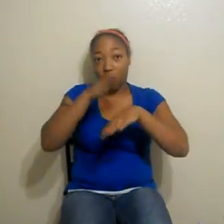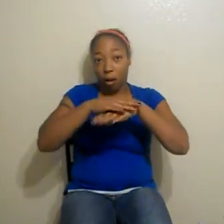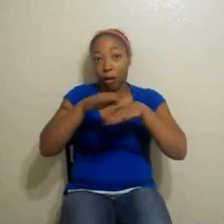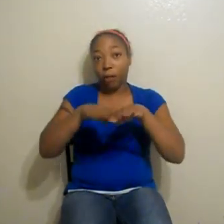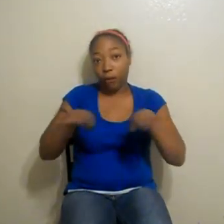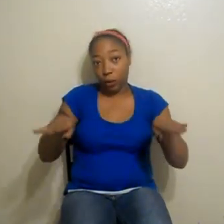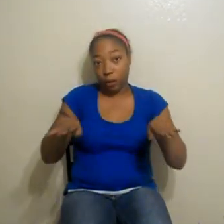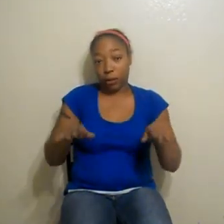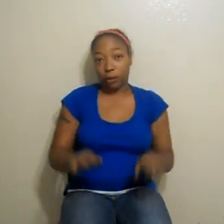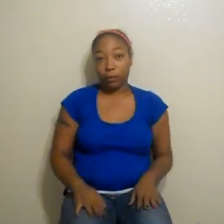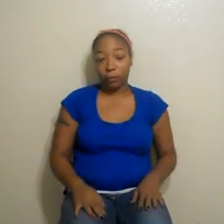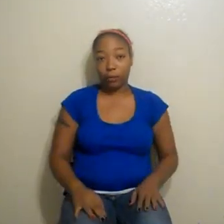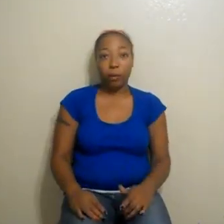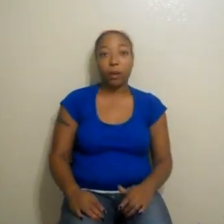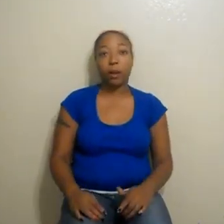on the floor.